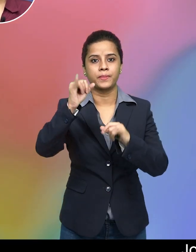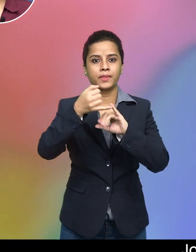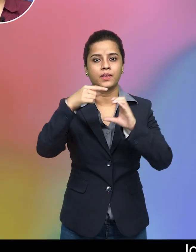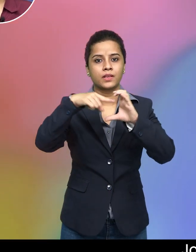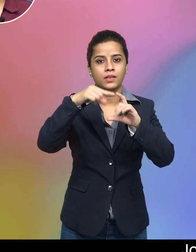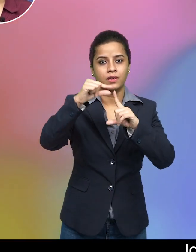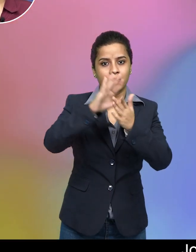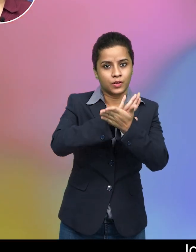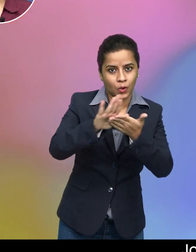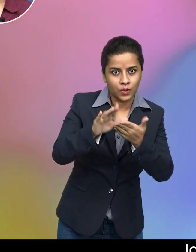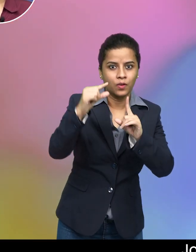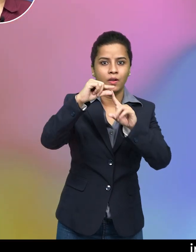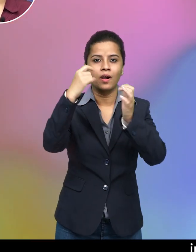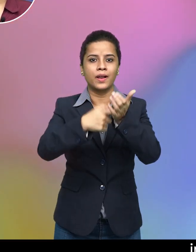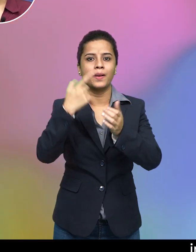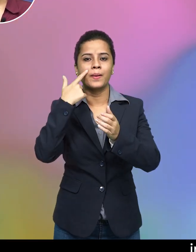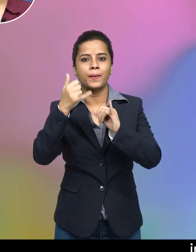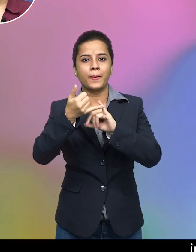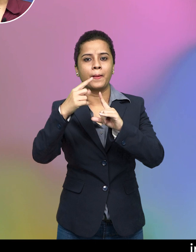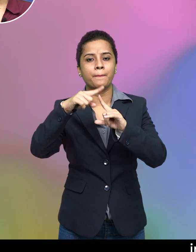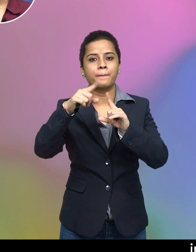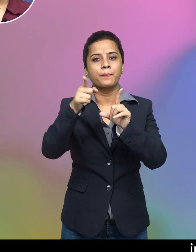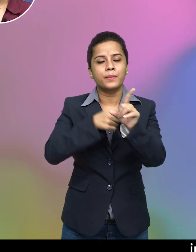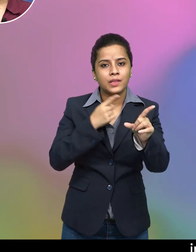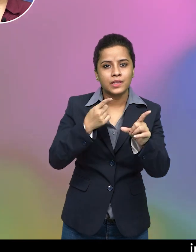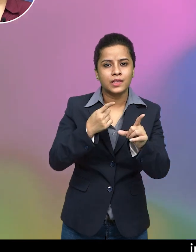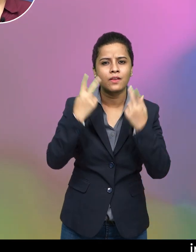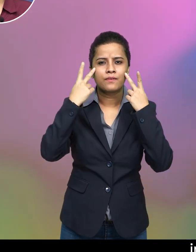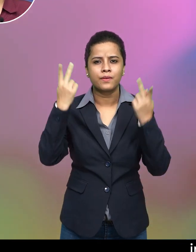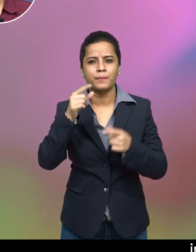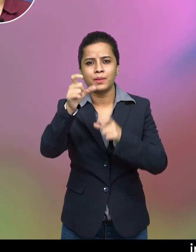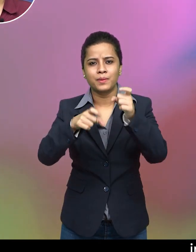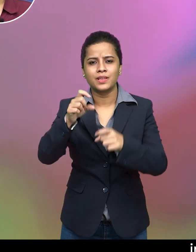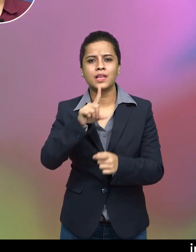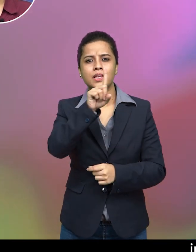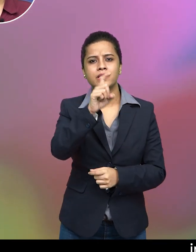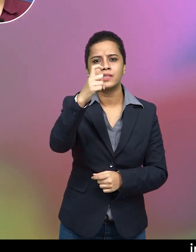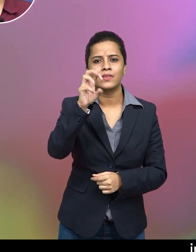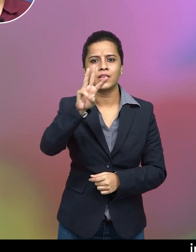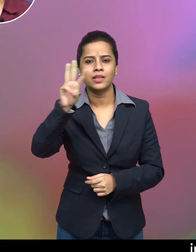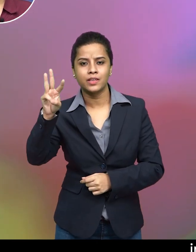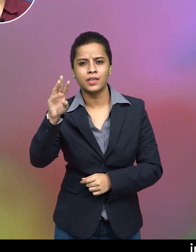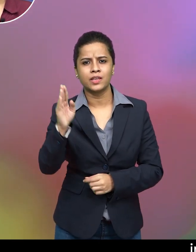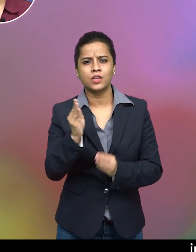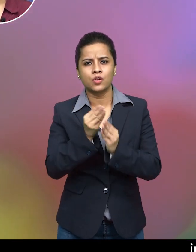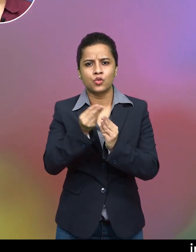Joseph Priestley in 1733 to 1804.